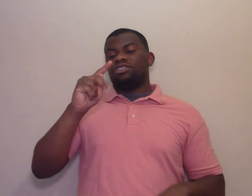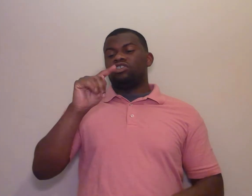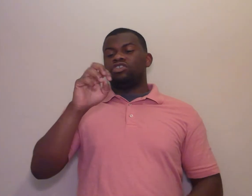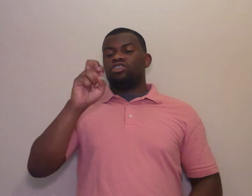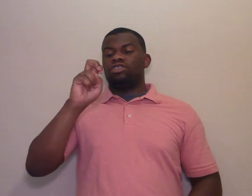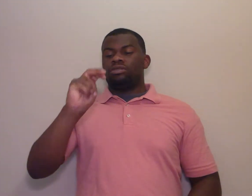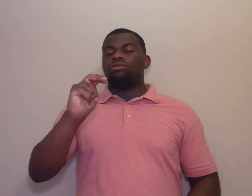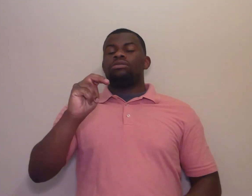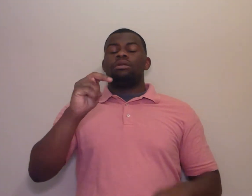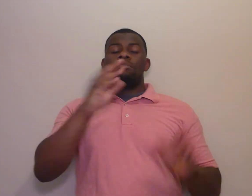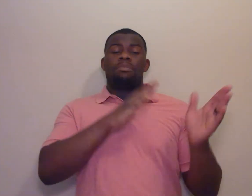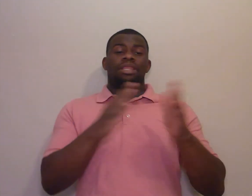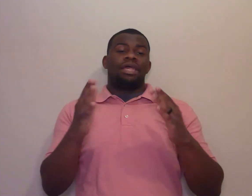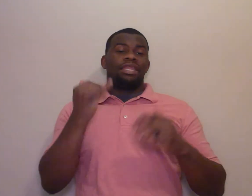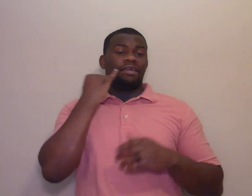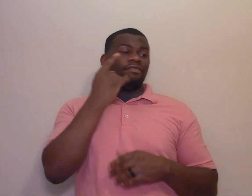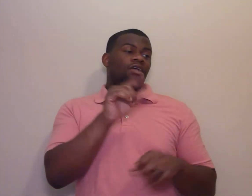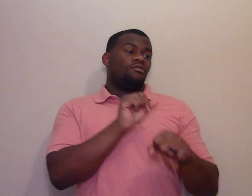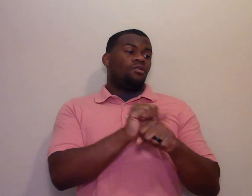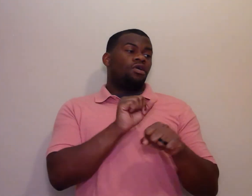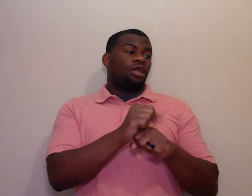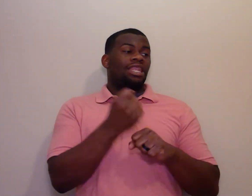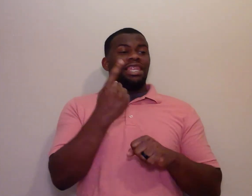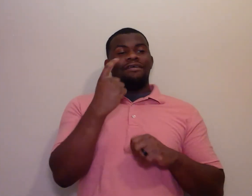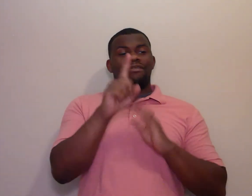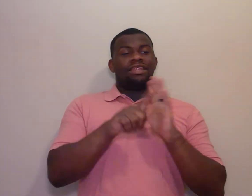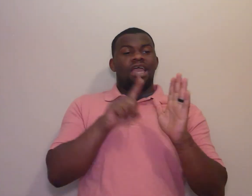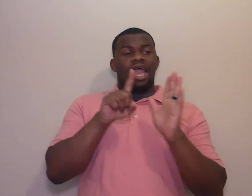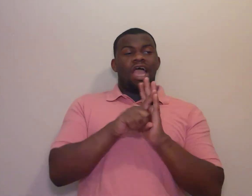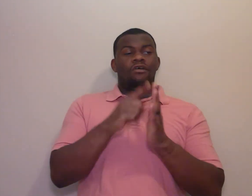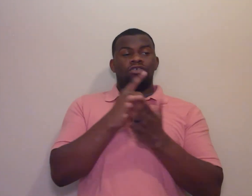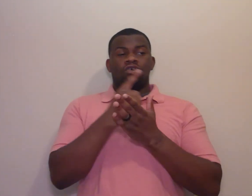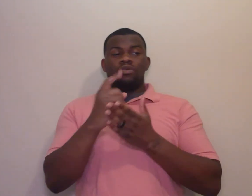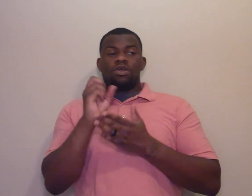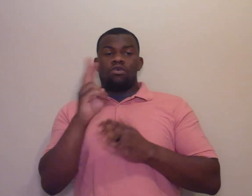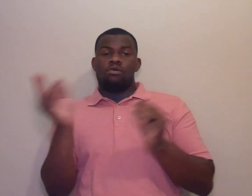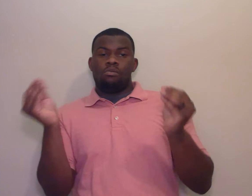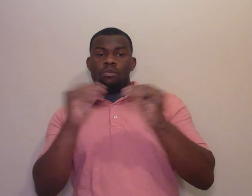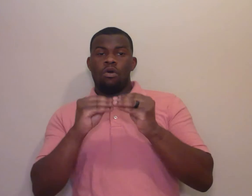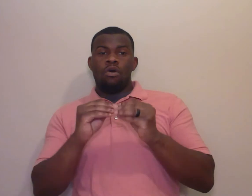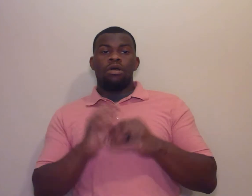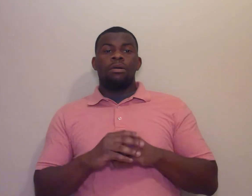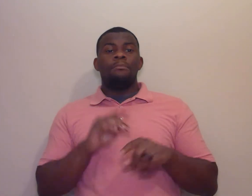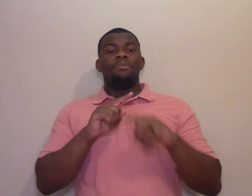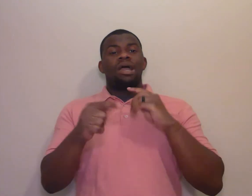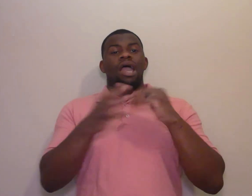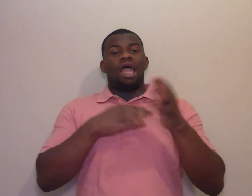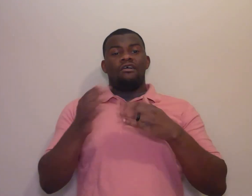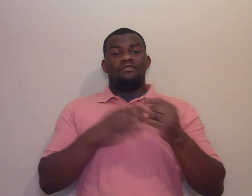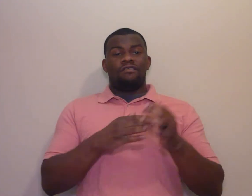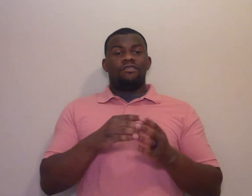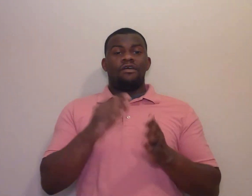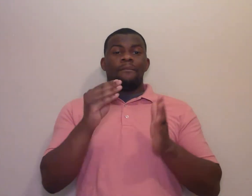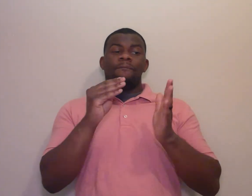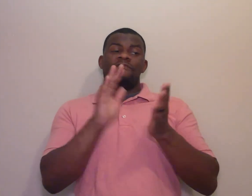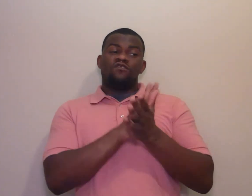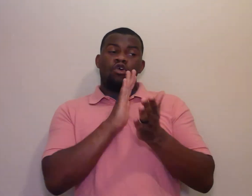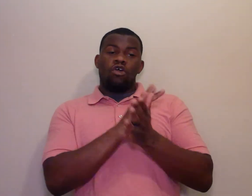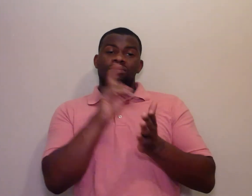11 hours per week or more. Enrollment is automatic upon hire. However, there are forms that need to be completed for the